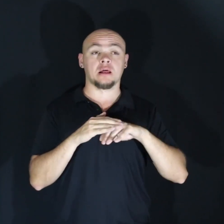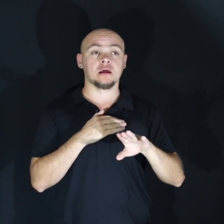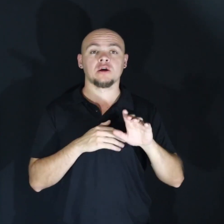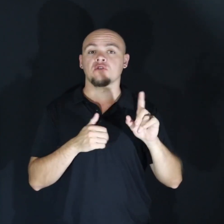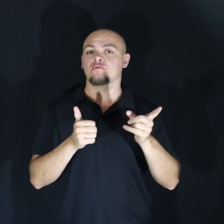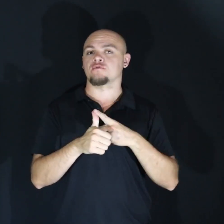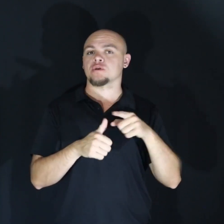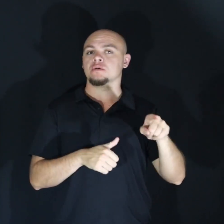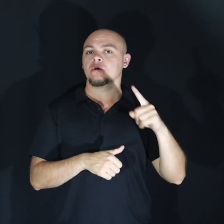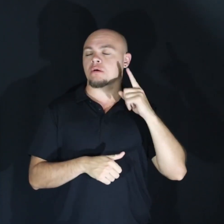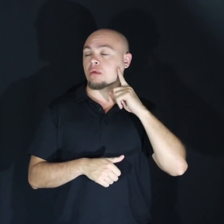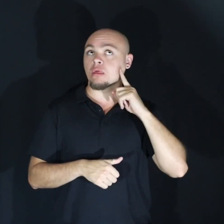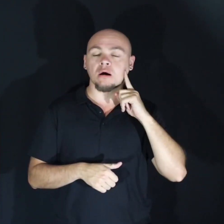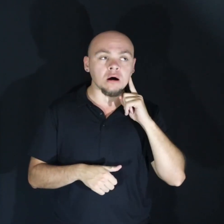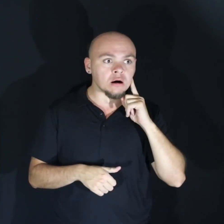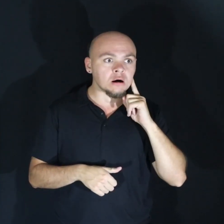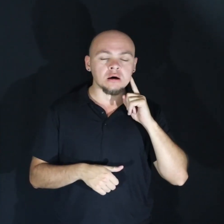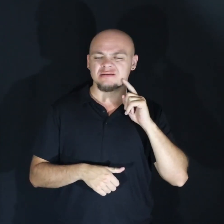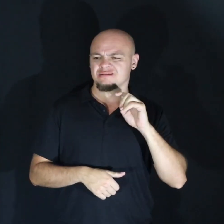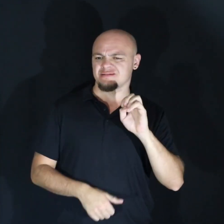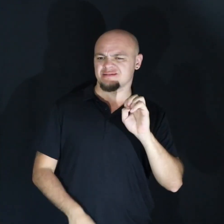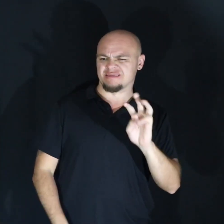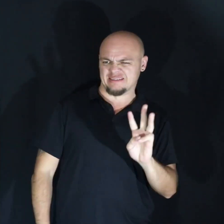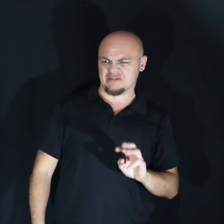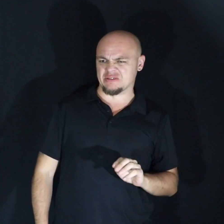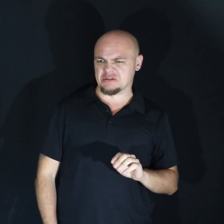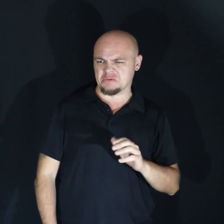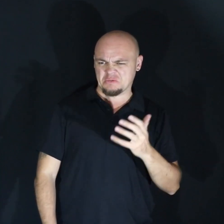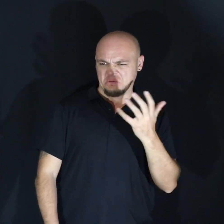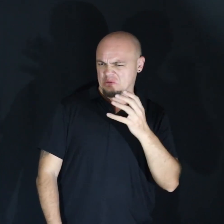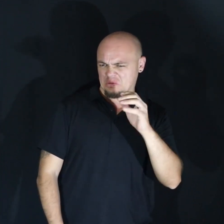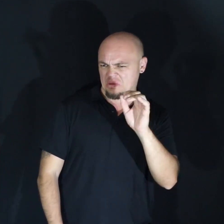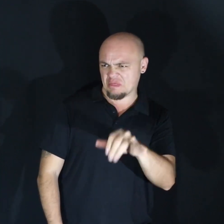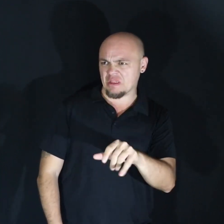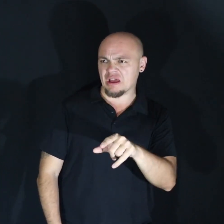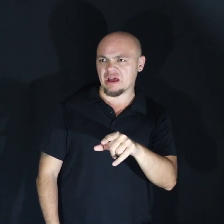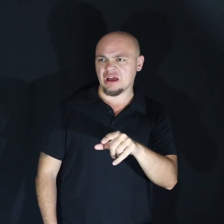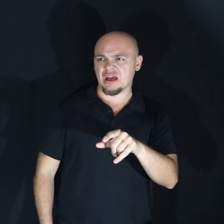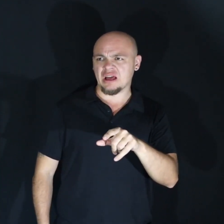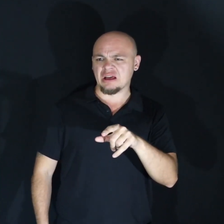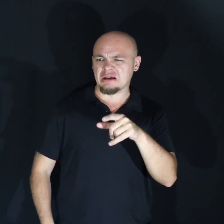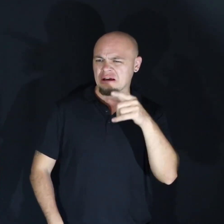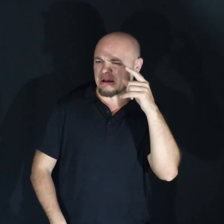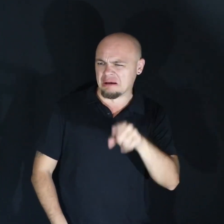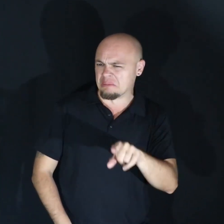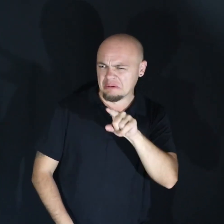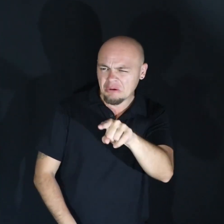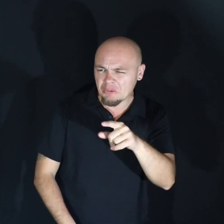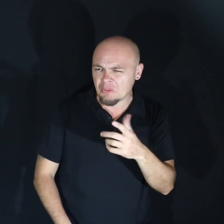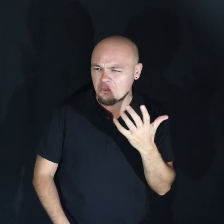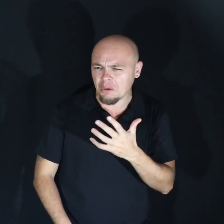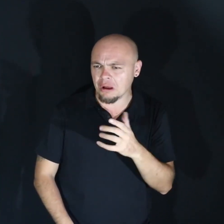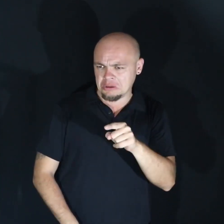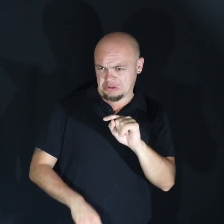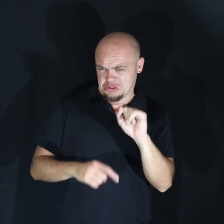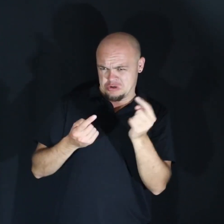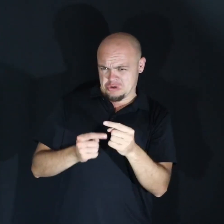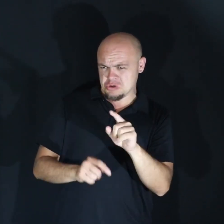heard was, "Ew, what's that? What happened to you? Does it